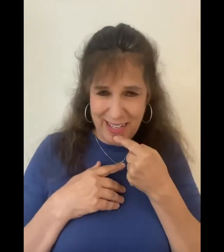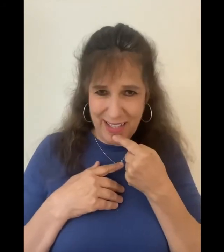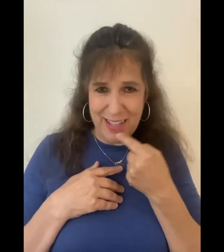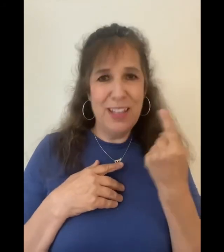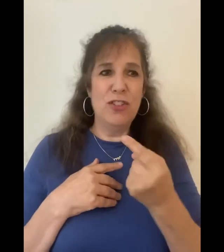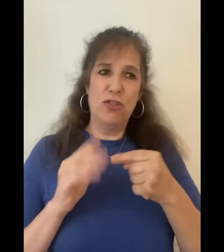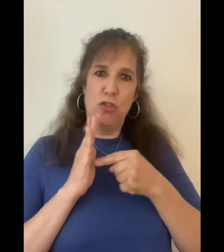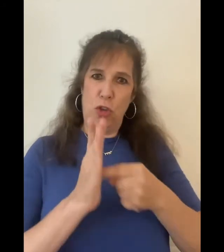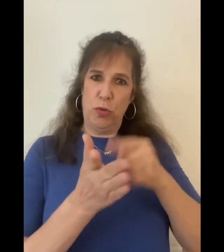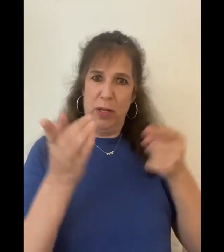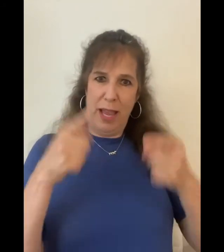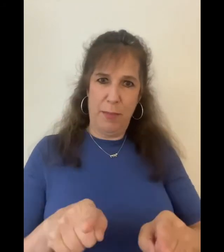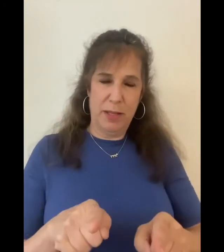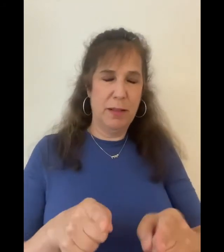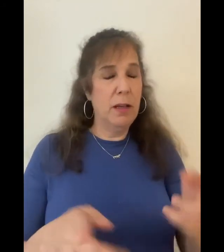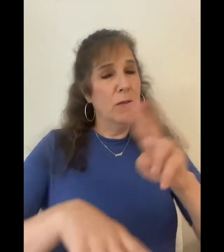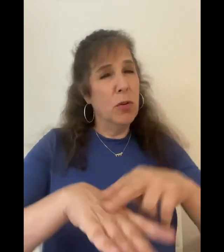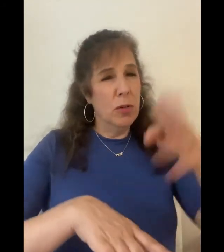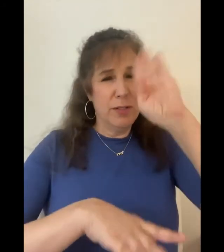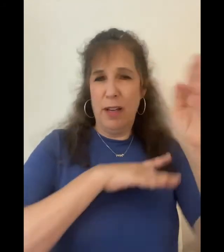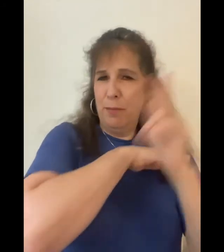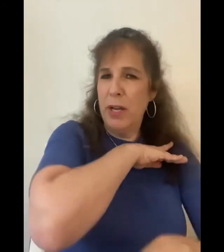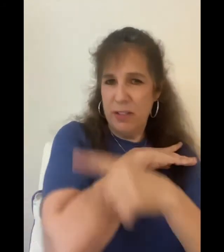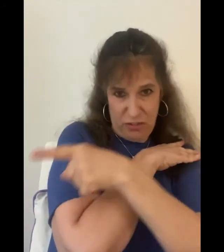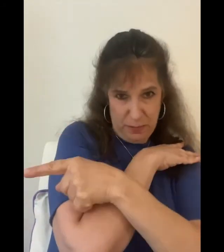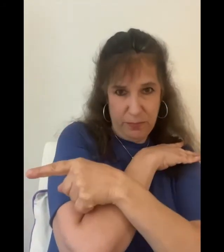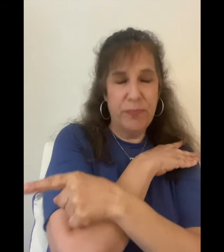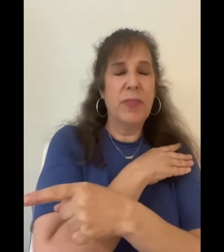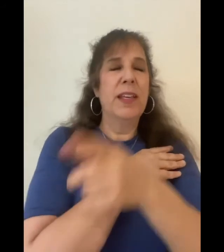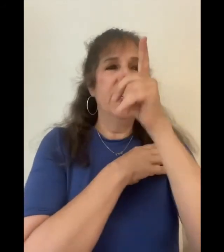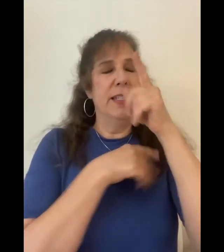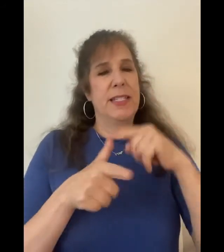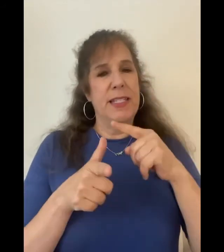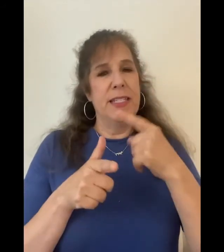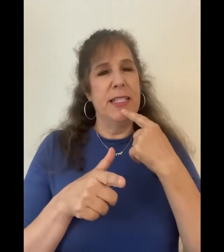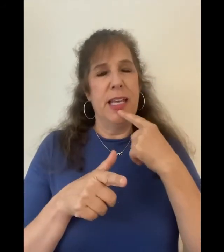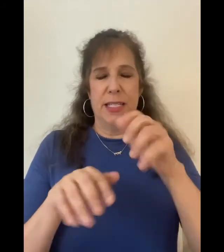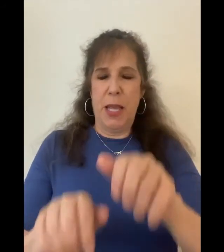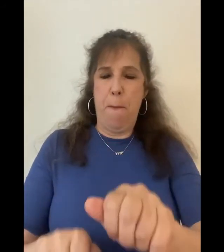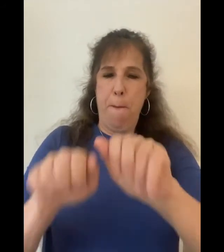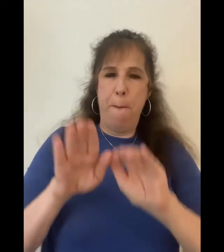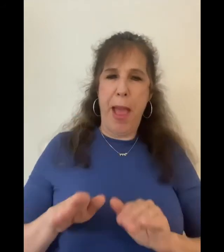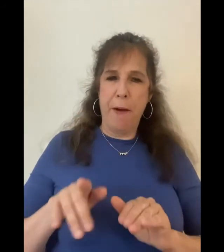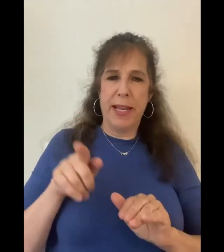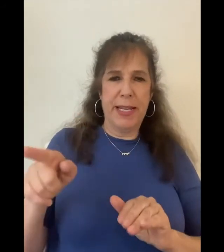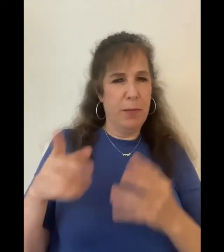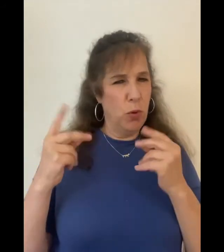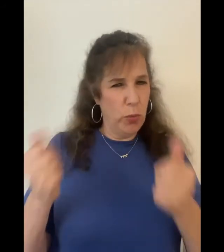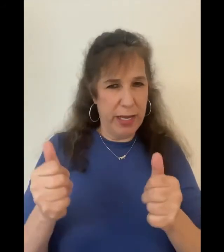punished. God says he kind of buried him quickly or something. And then God turns to him and says, where is your brother? And